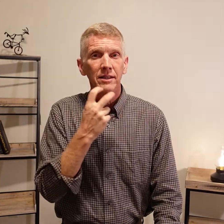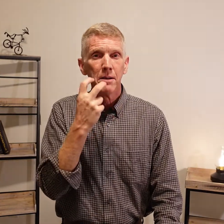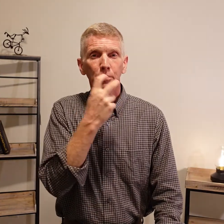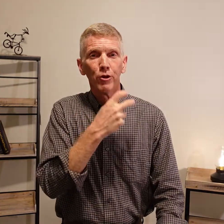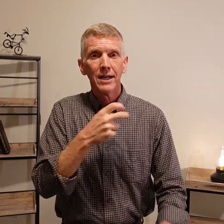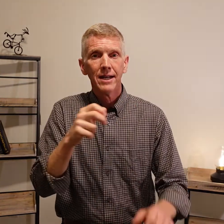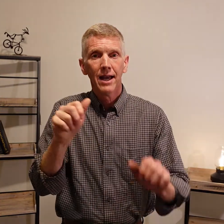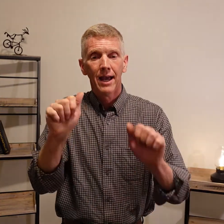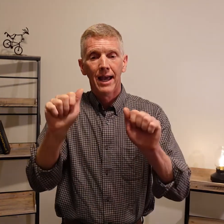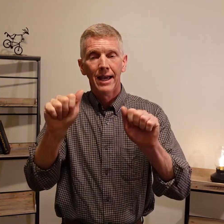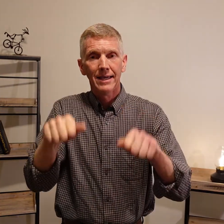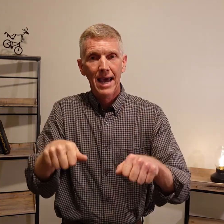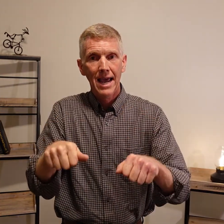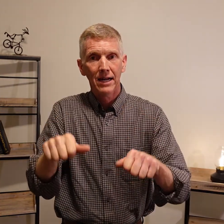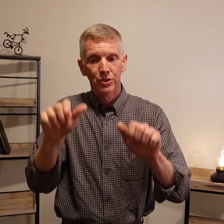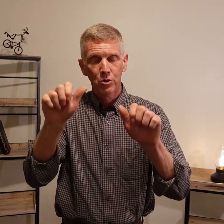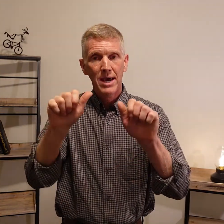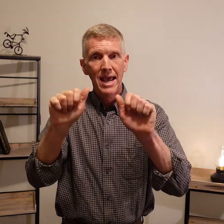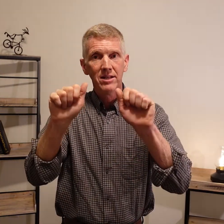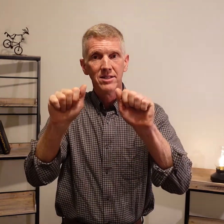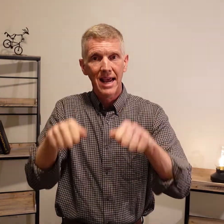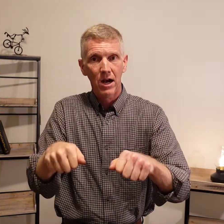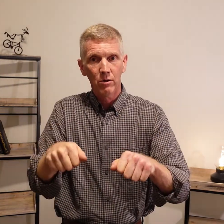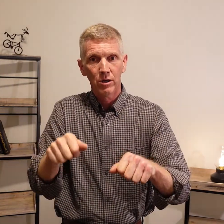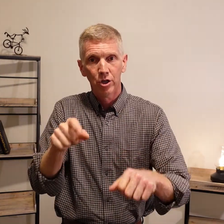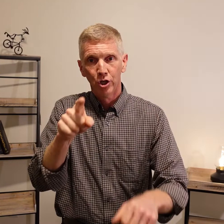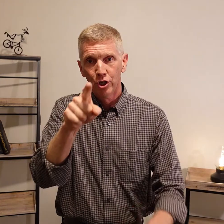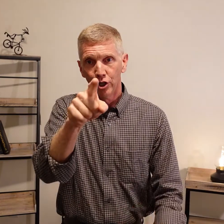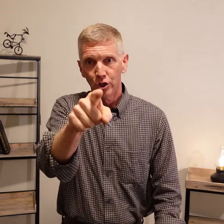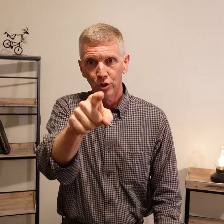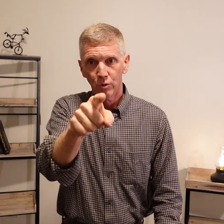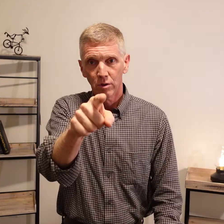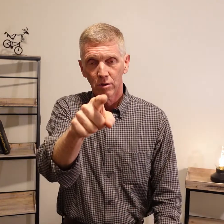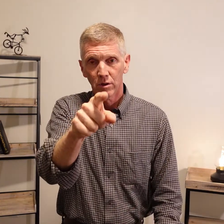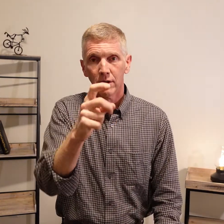Lip read, can, 2A hands down, you.